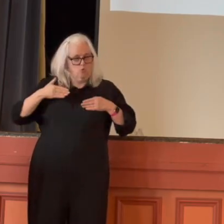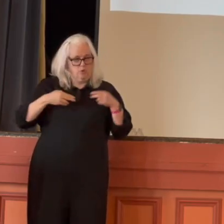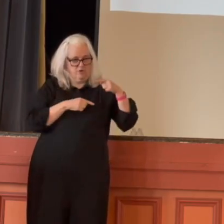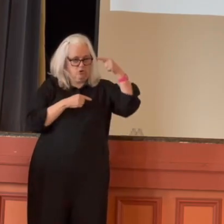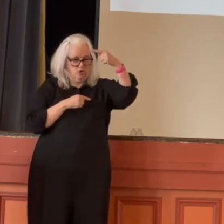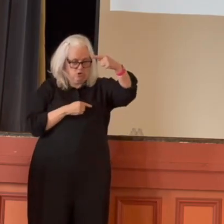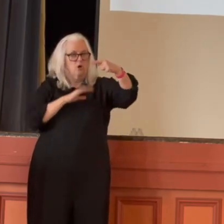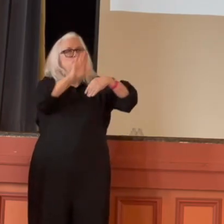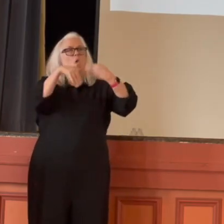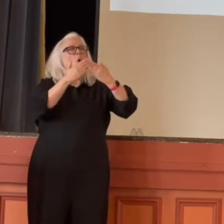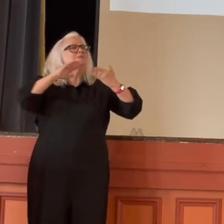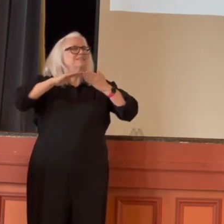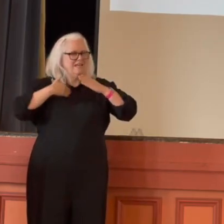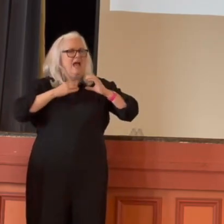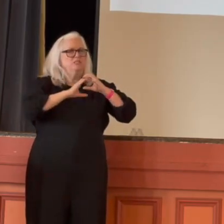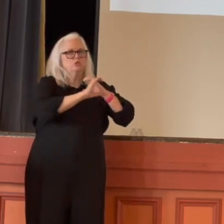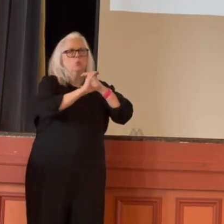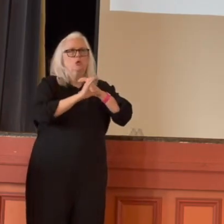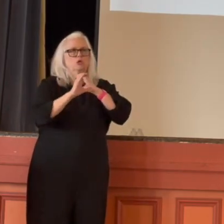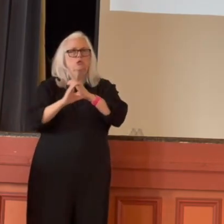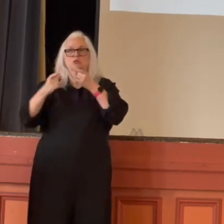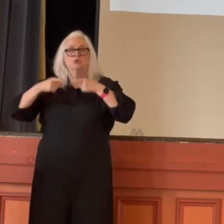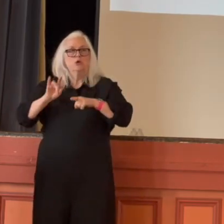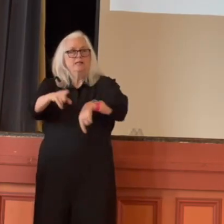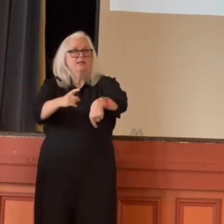city had sewers during that period.